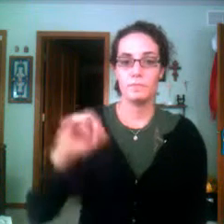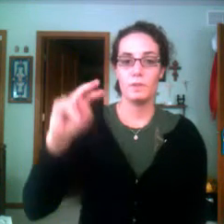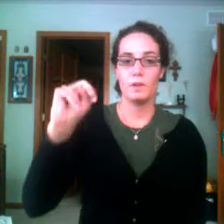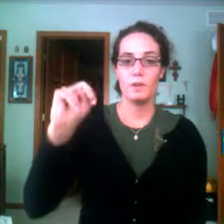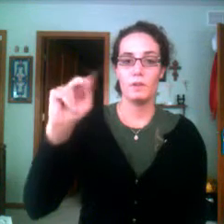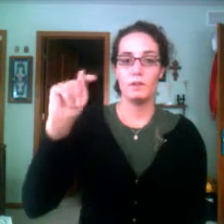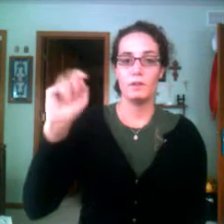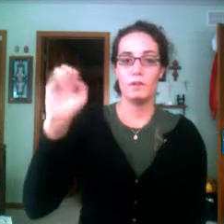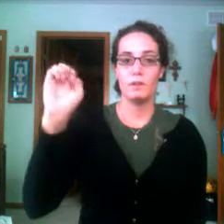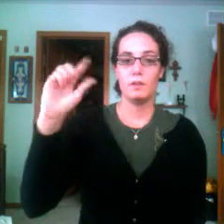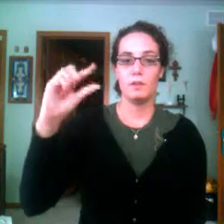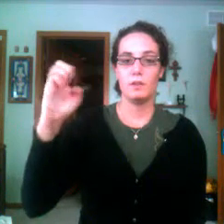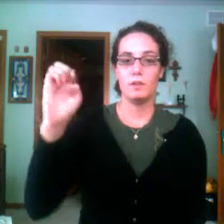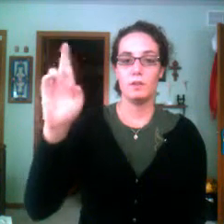Integers.